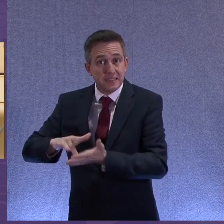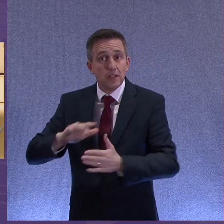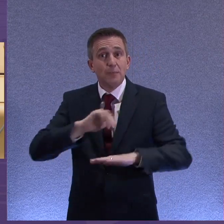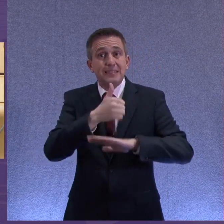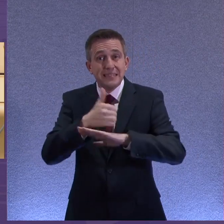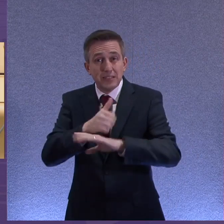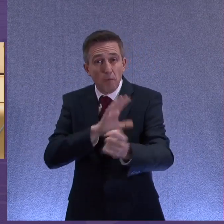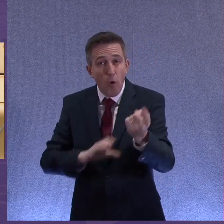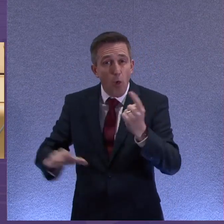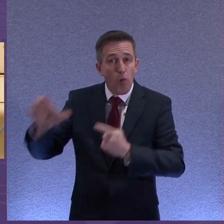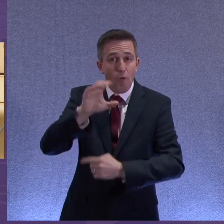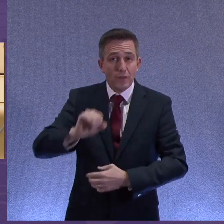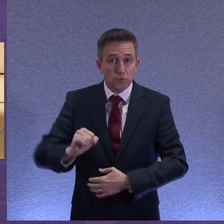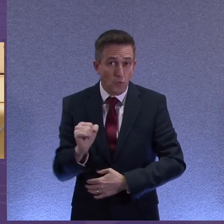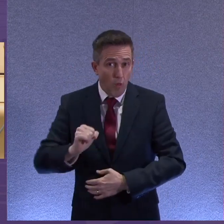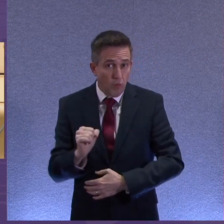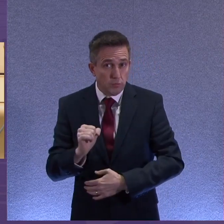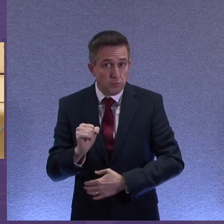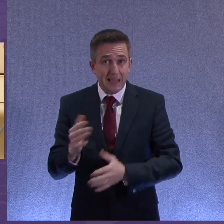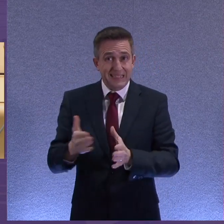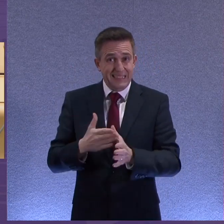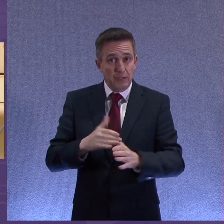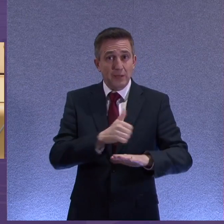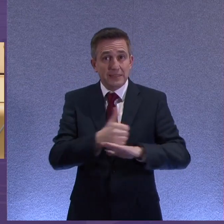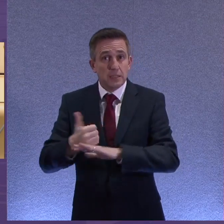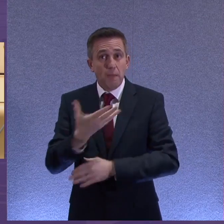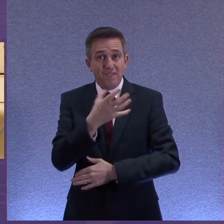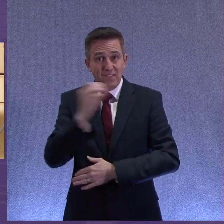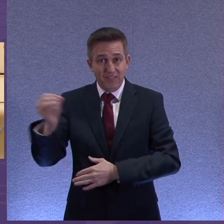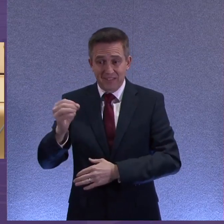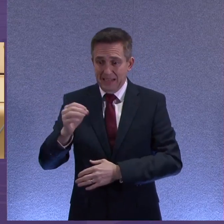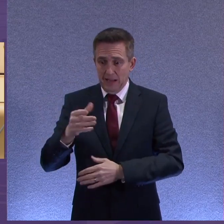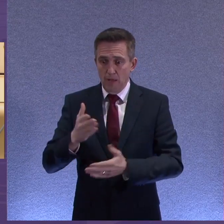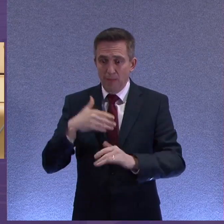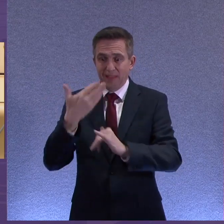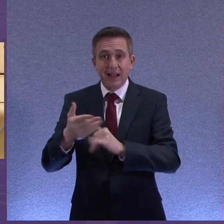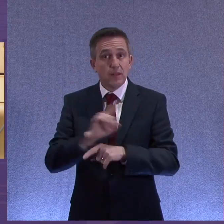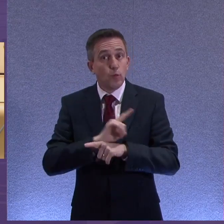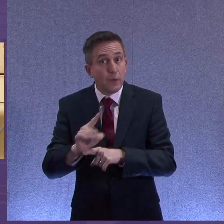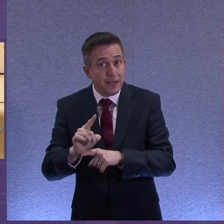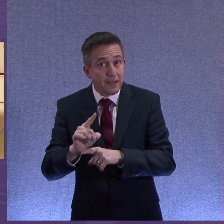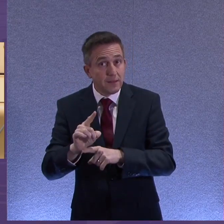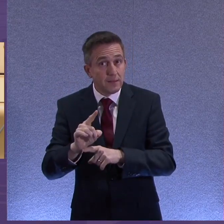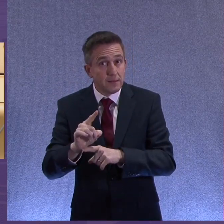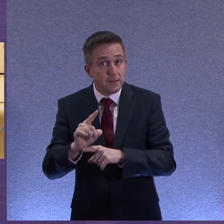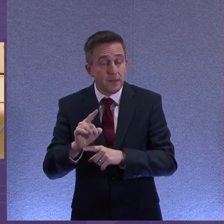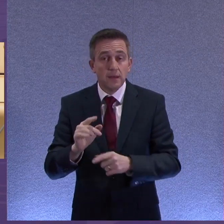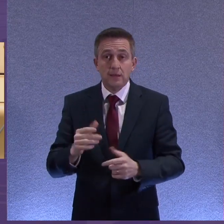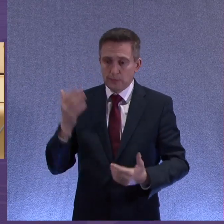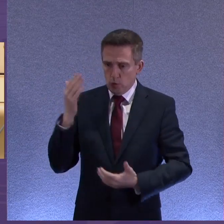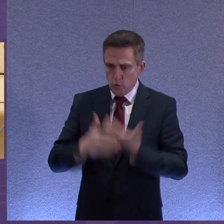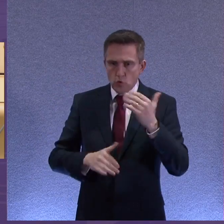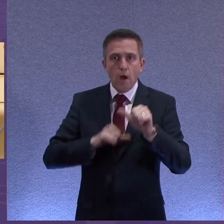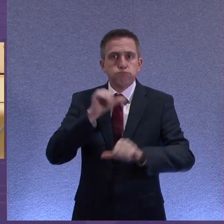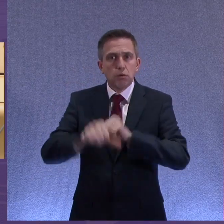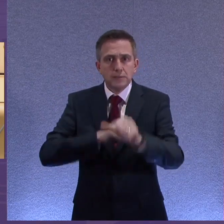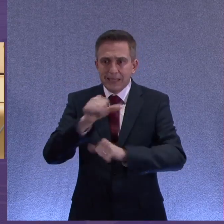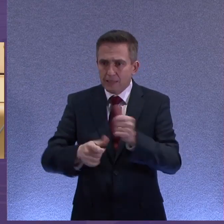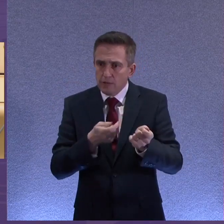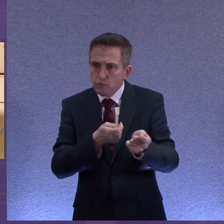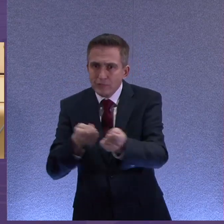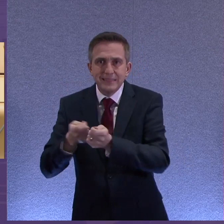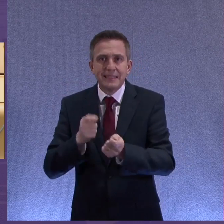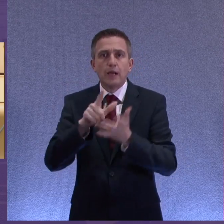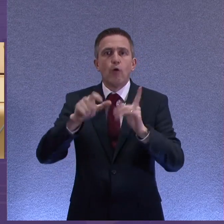the country with an initial 50 planned this week. This new dedicated pathway frees up our